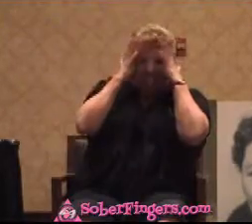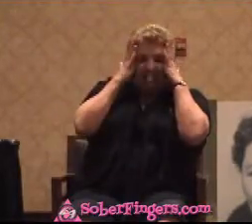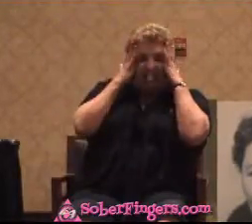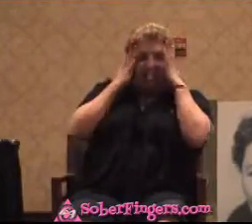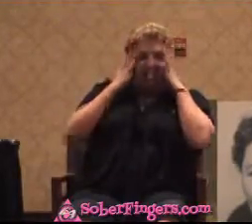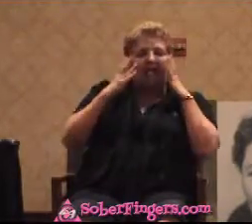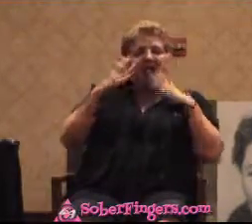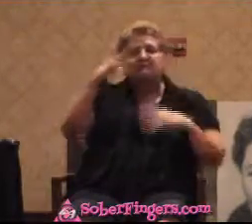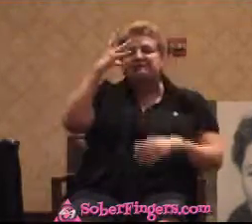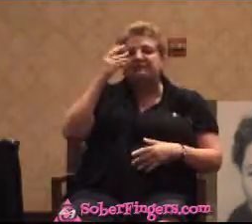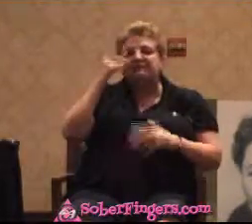outside.